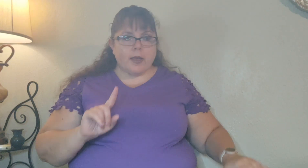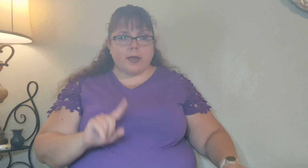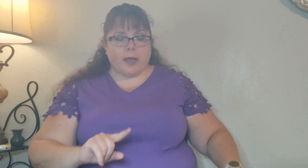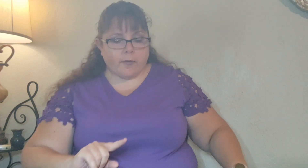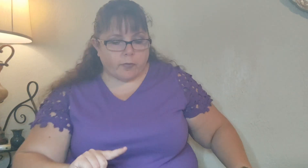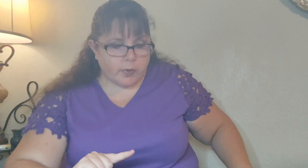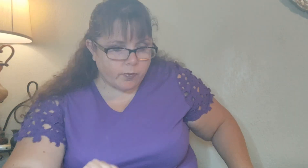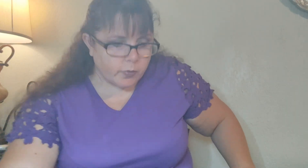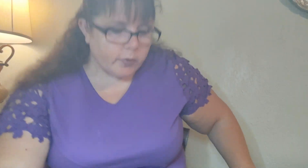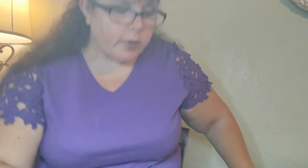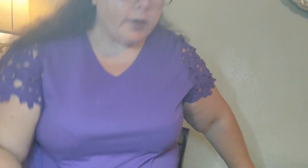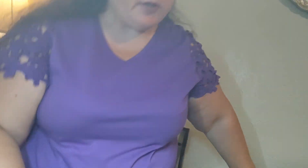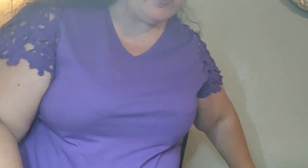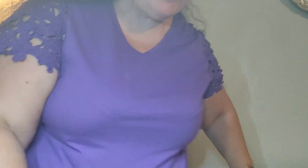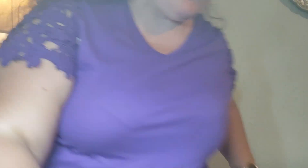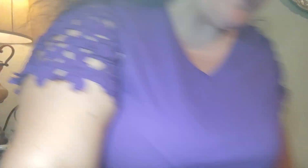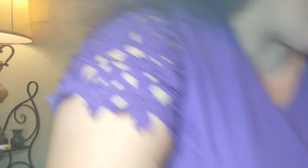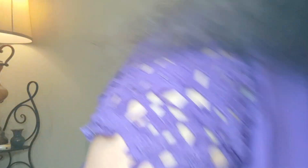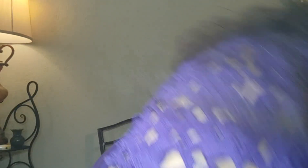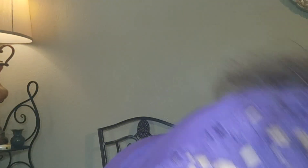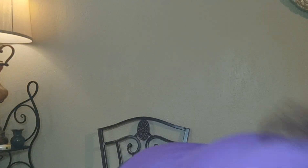I have one more, it just fell.